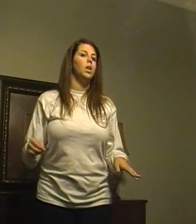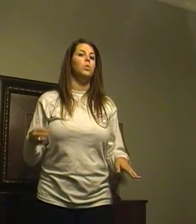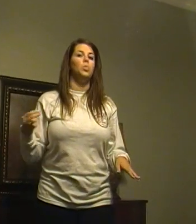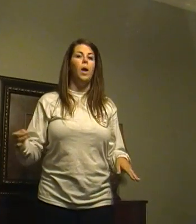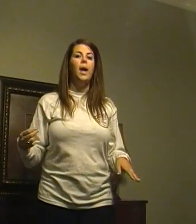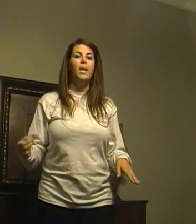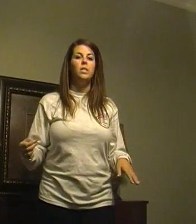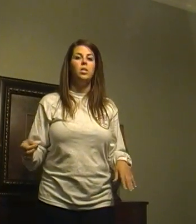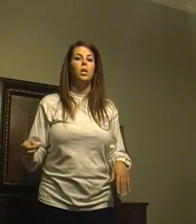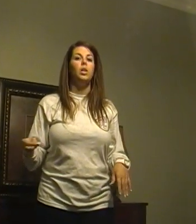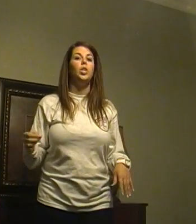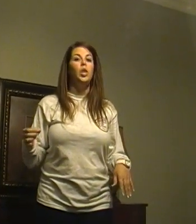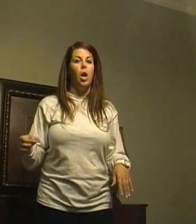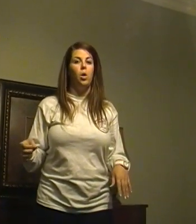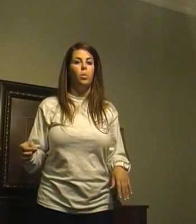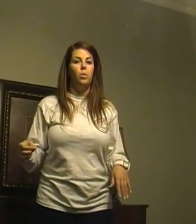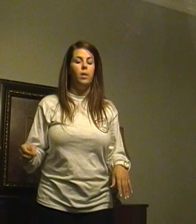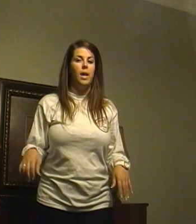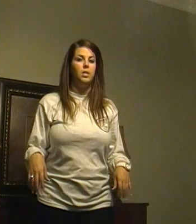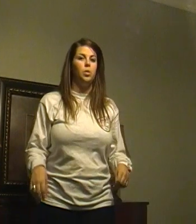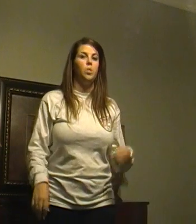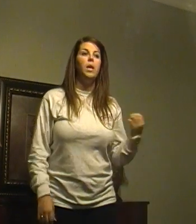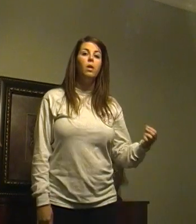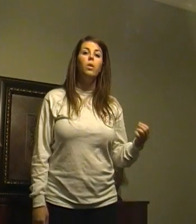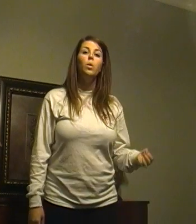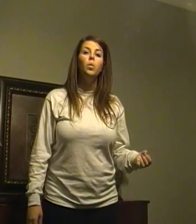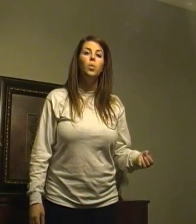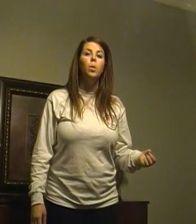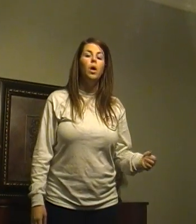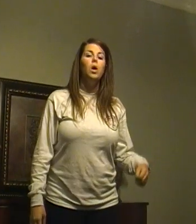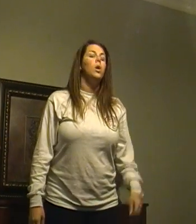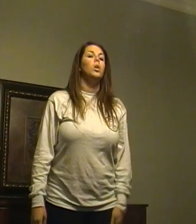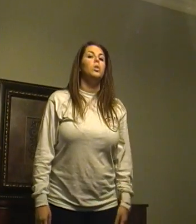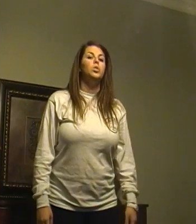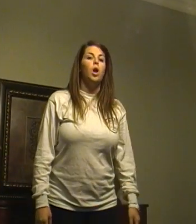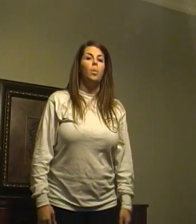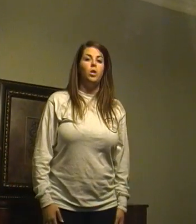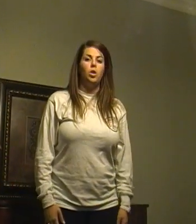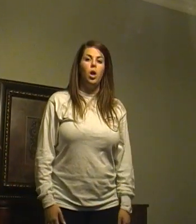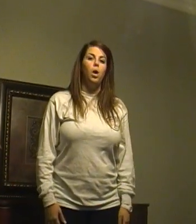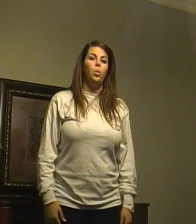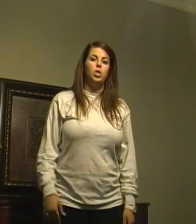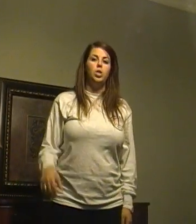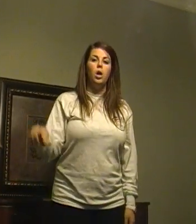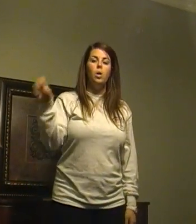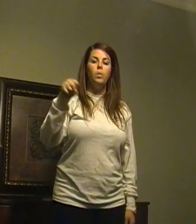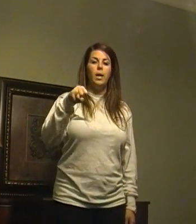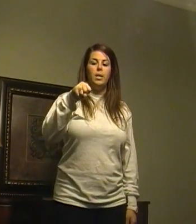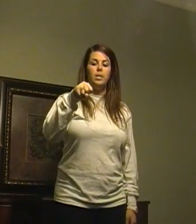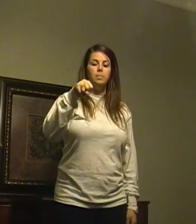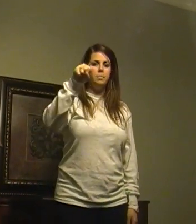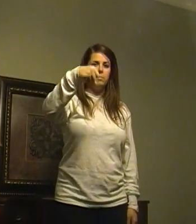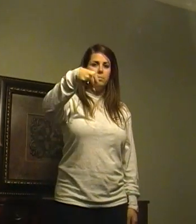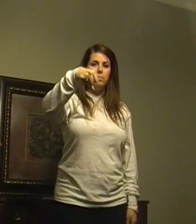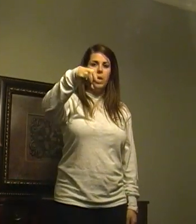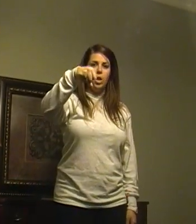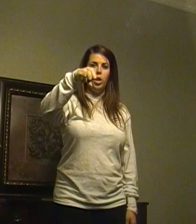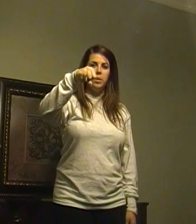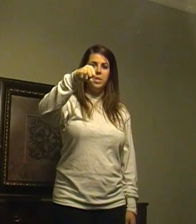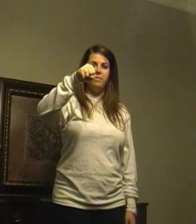goes right into no. Okay, so when you hear the ooh, you start with your no, which no is a closed